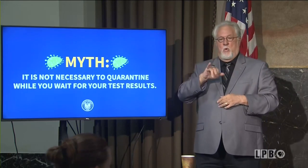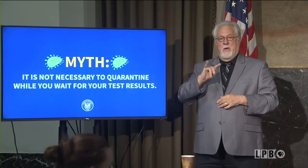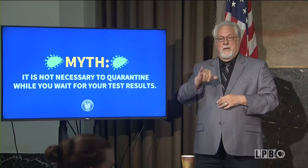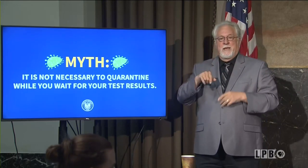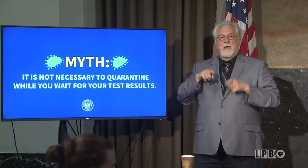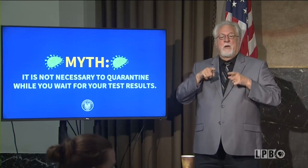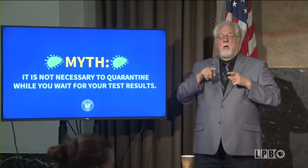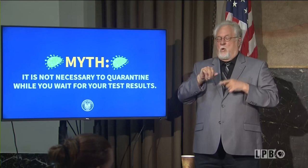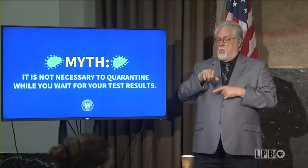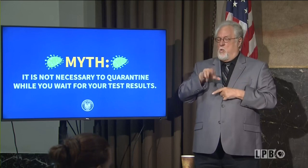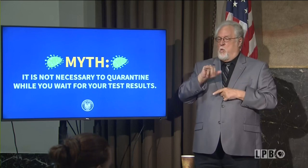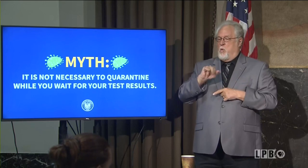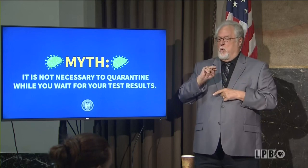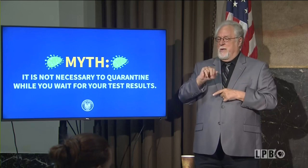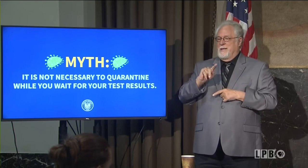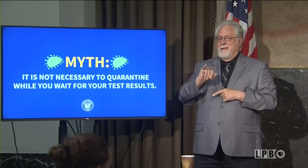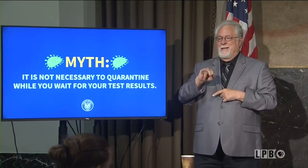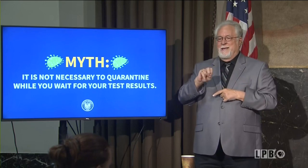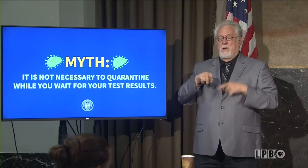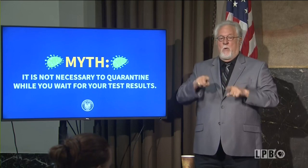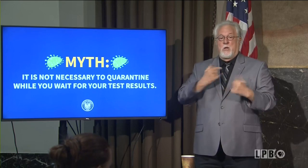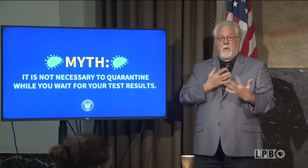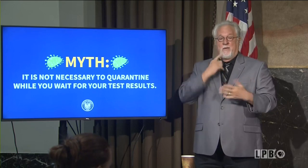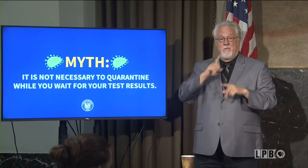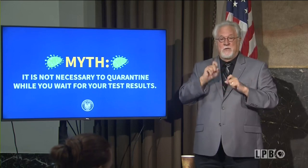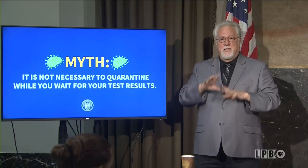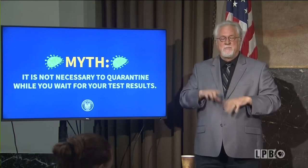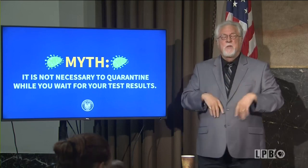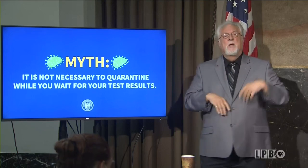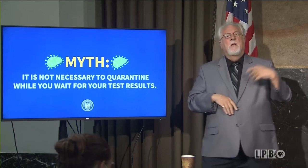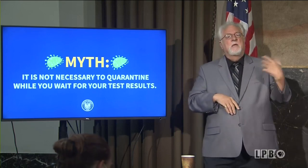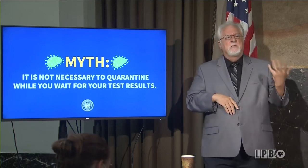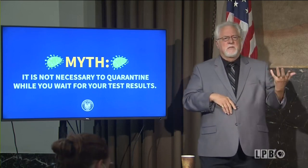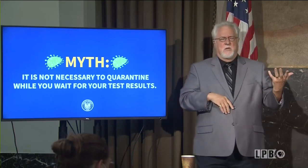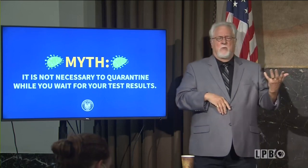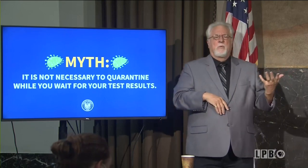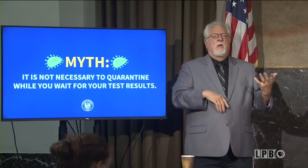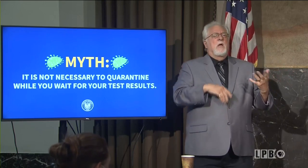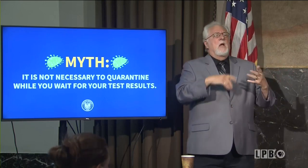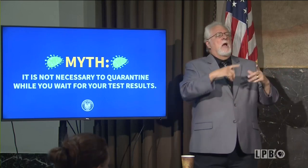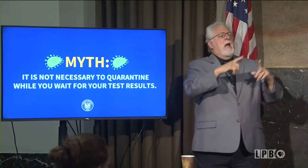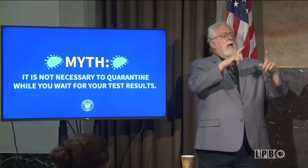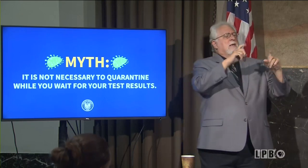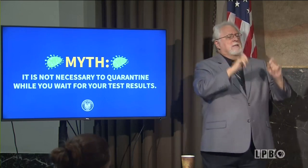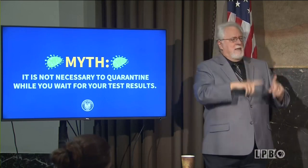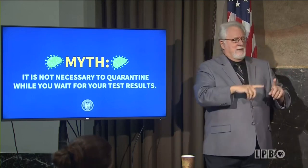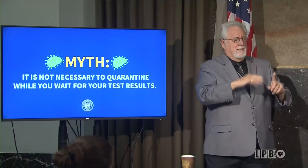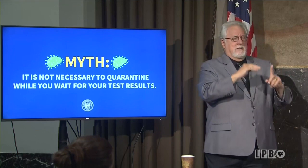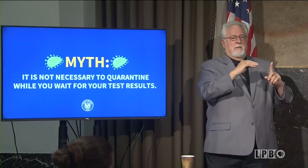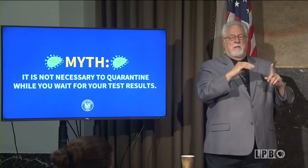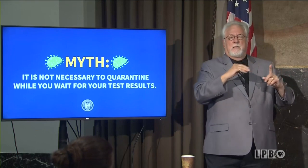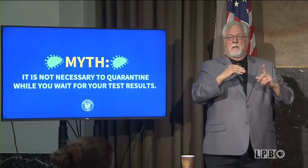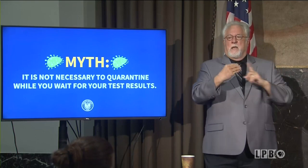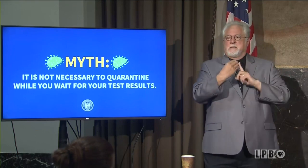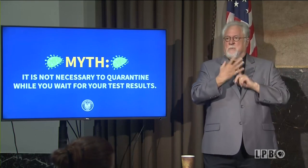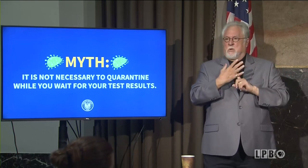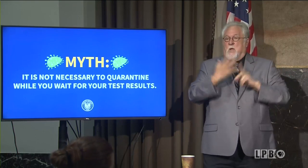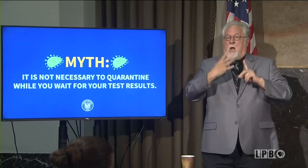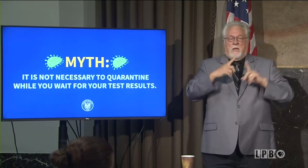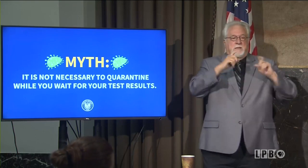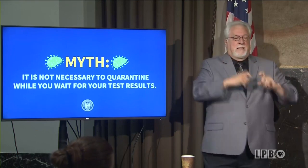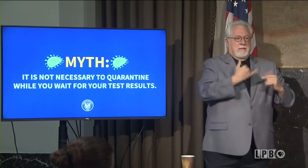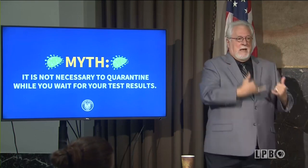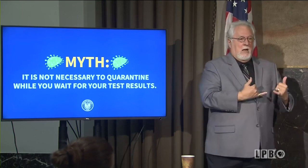results. So what happens when people are told you've been exposed? Oh my God, I need a test. I need a test